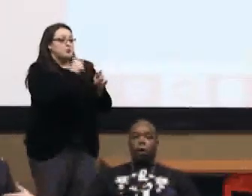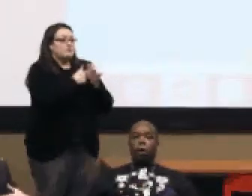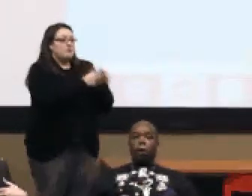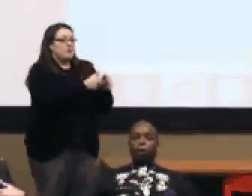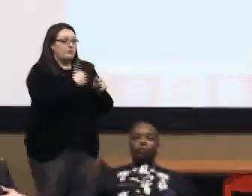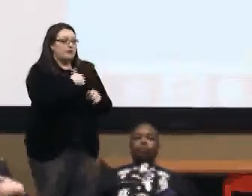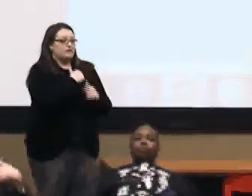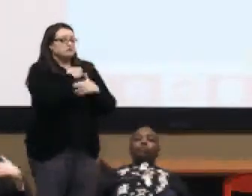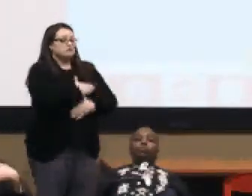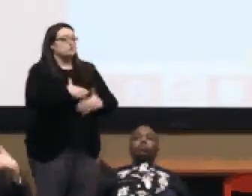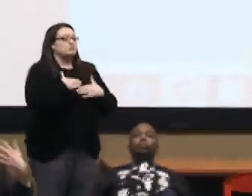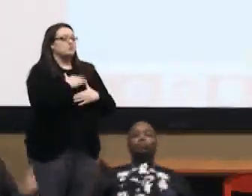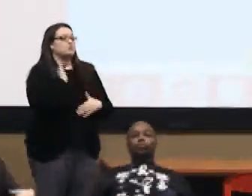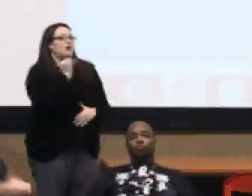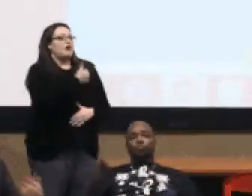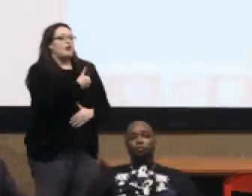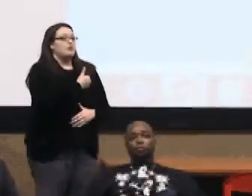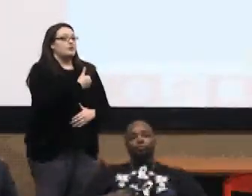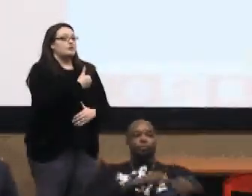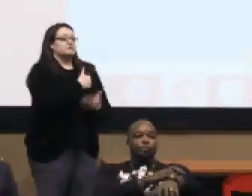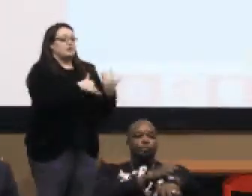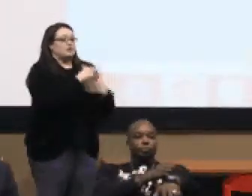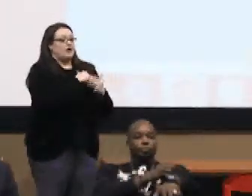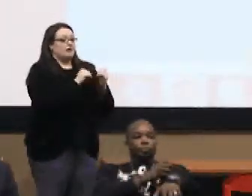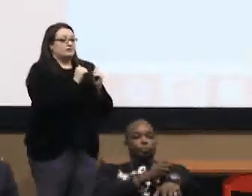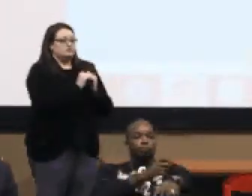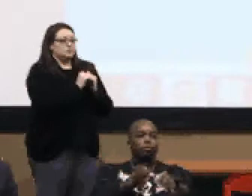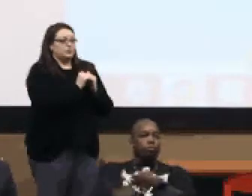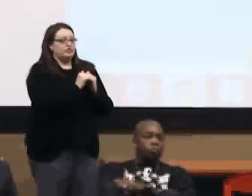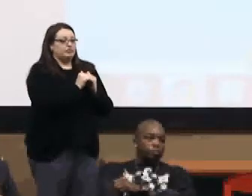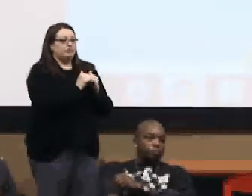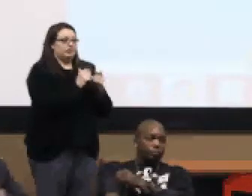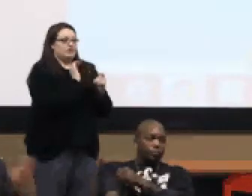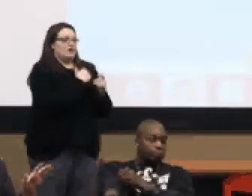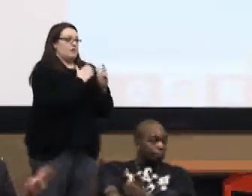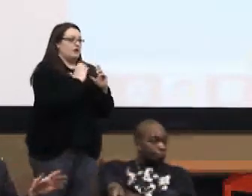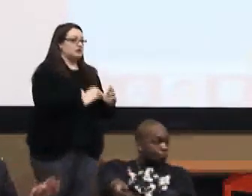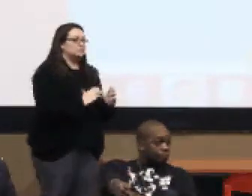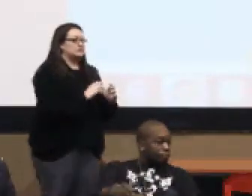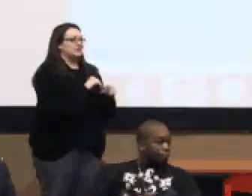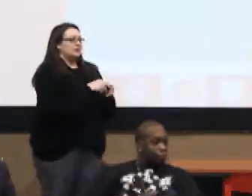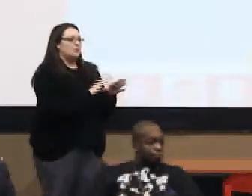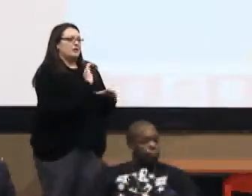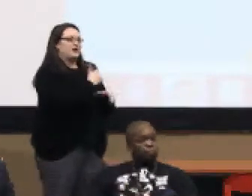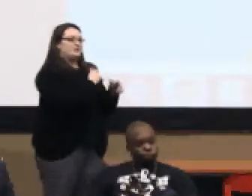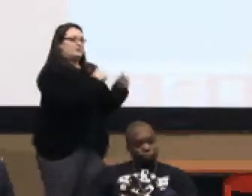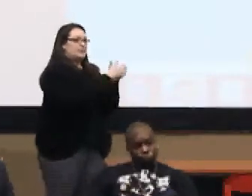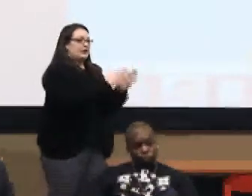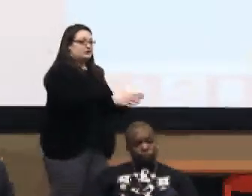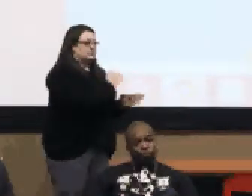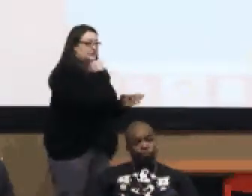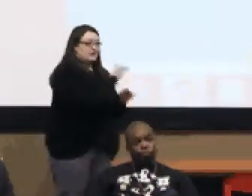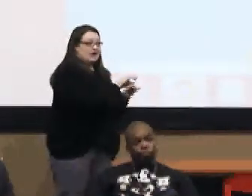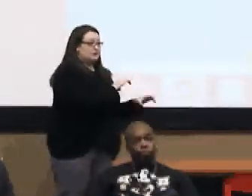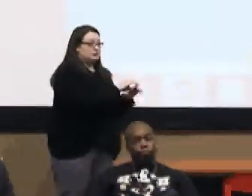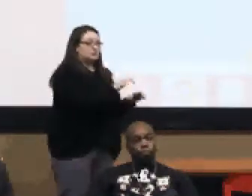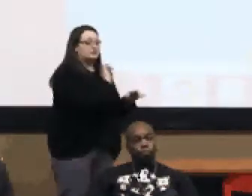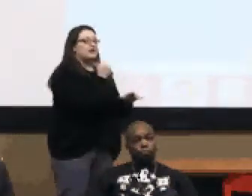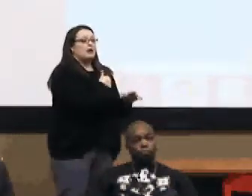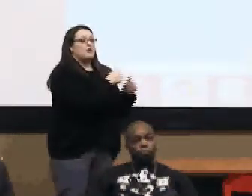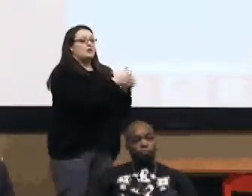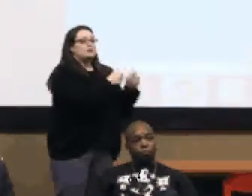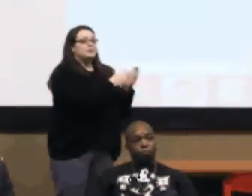and enjoy our sort of interactions with them and these sorts of things in a way that none of our competitors are doing. Because our